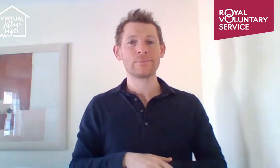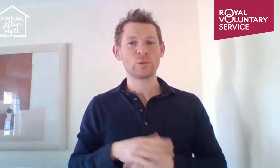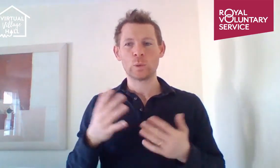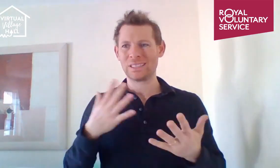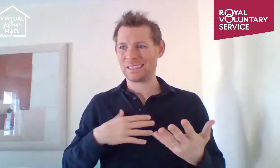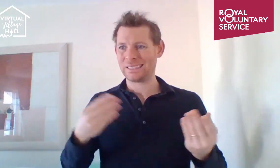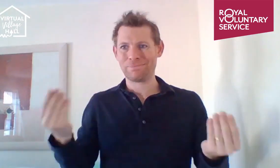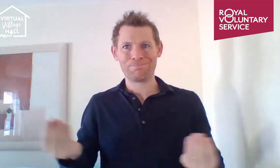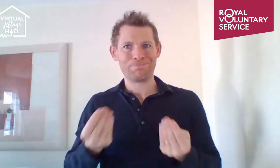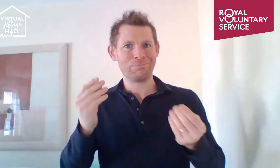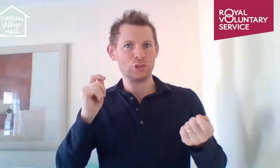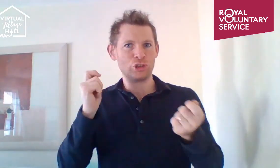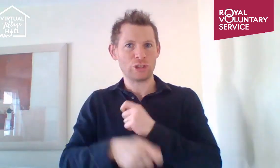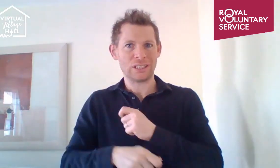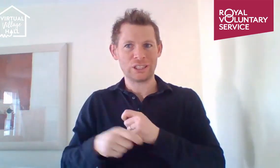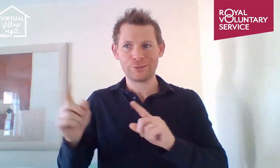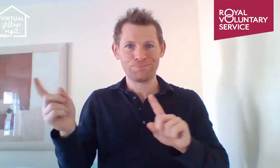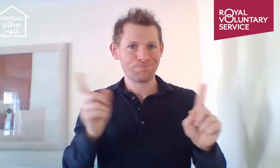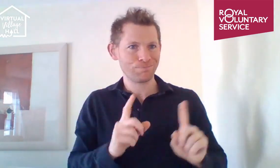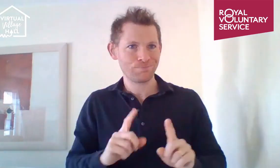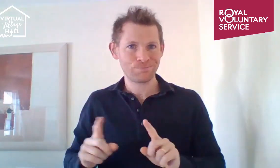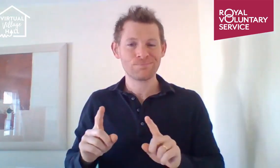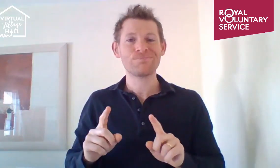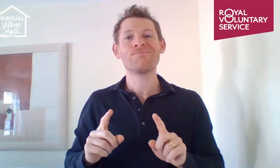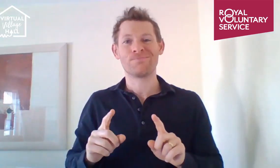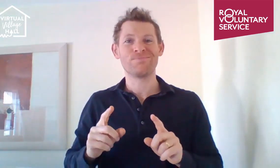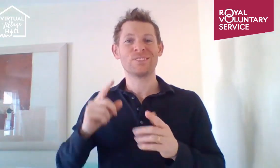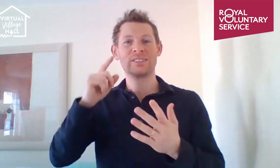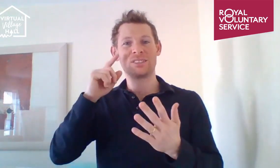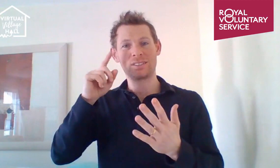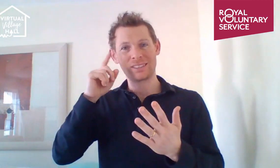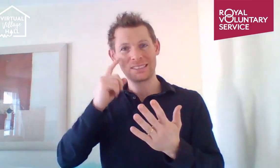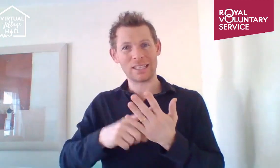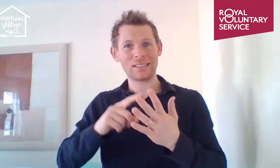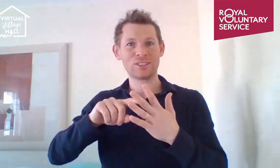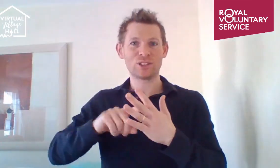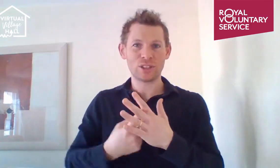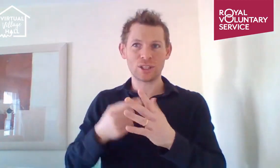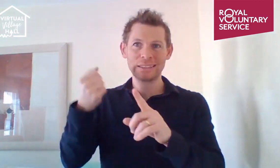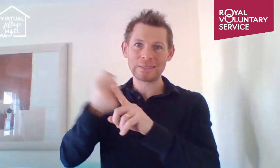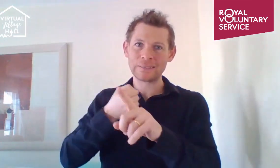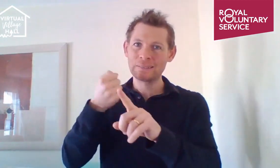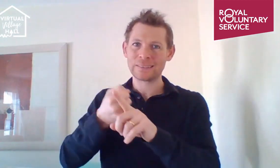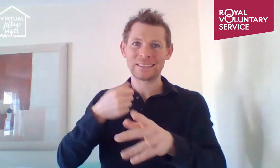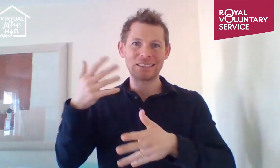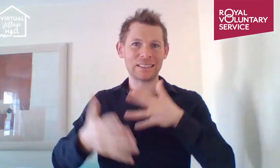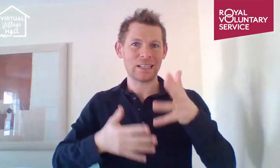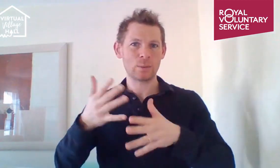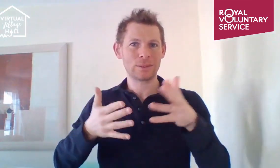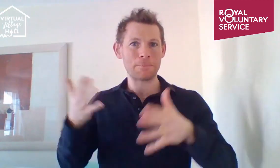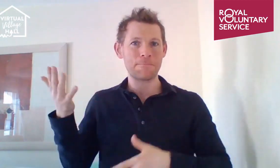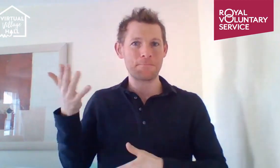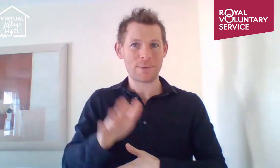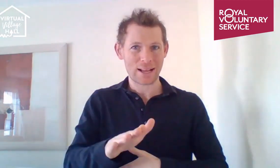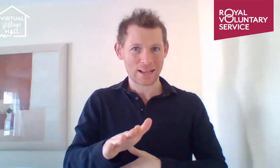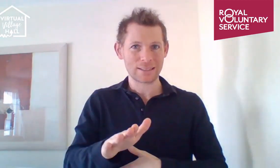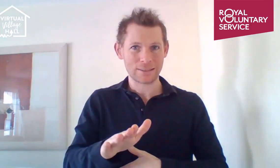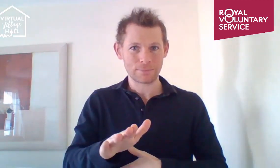people at age 9. So something needed to change. They needed radical change. So they decided to start campaigning and trying to